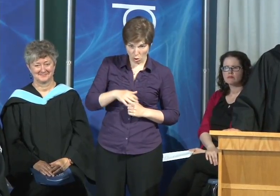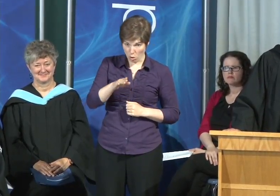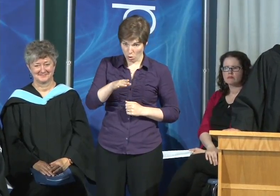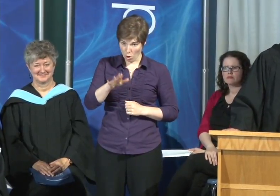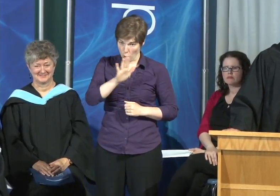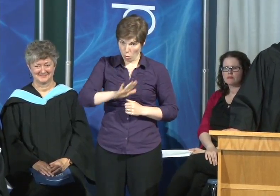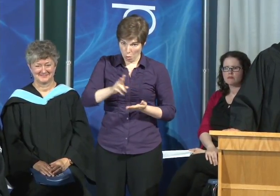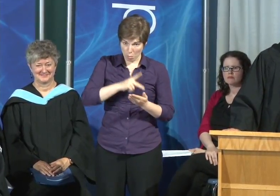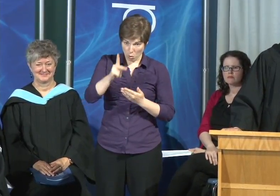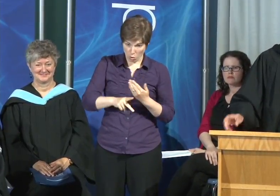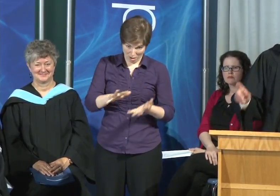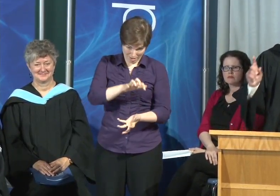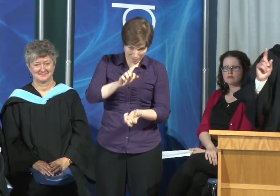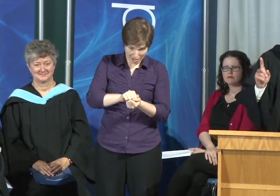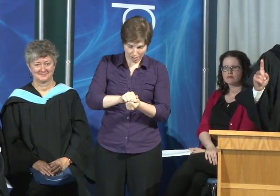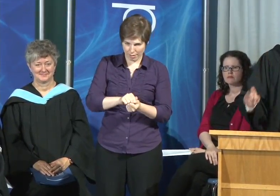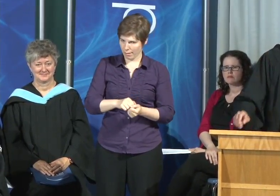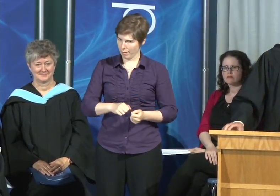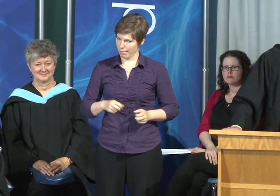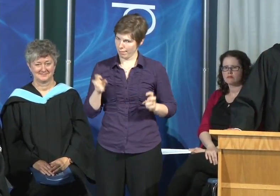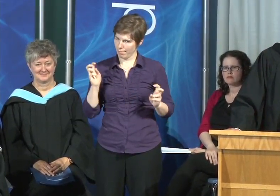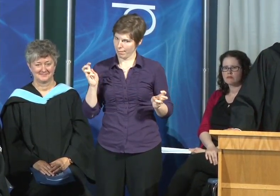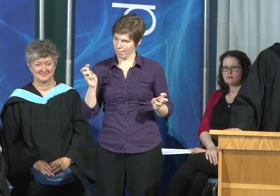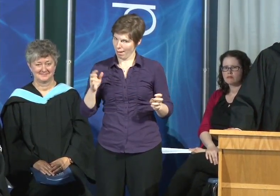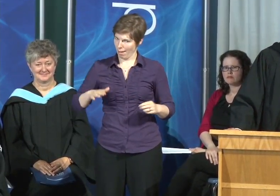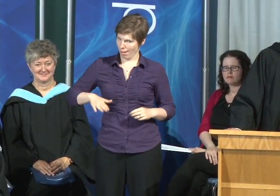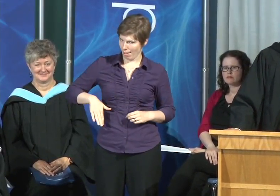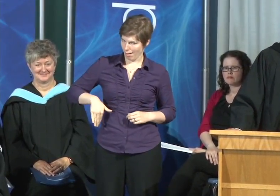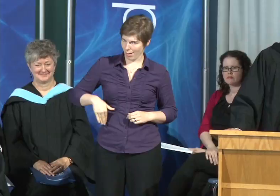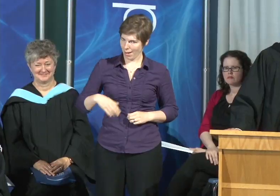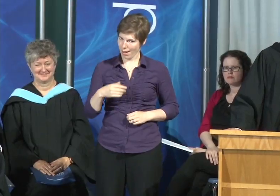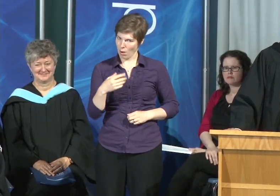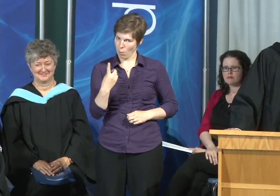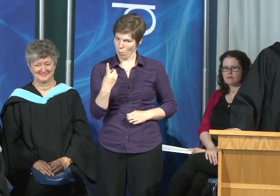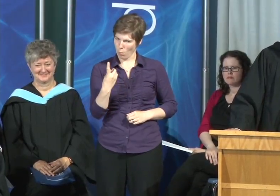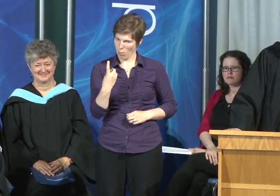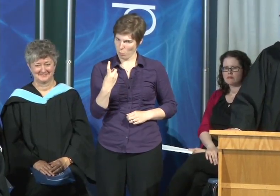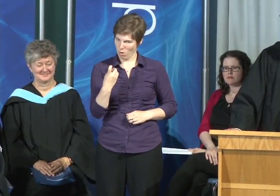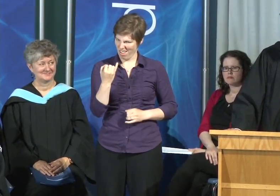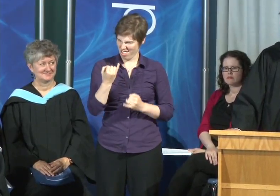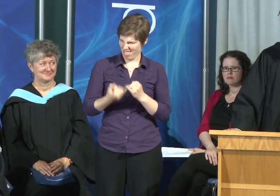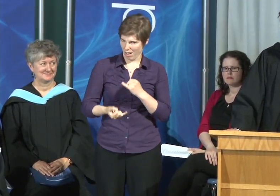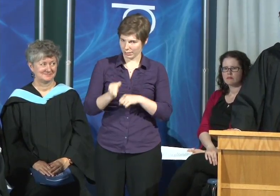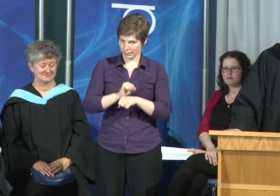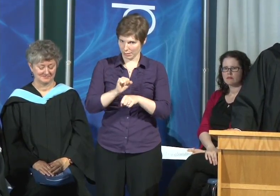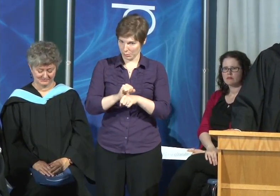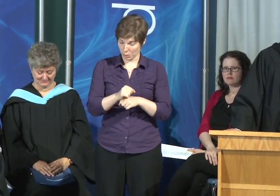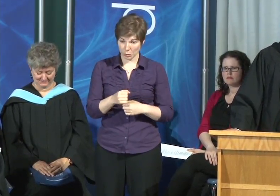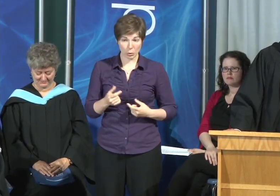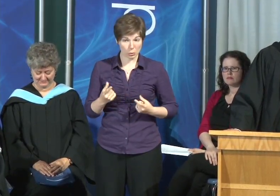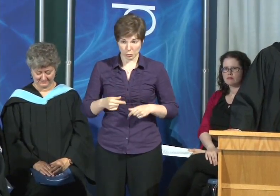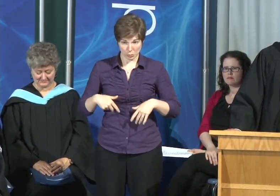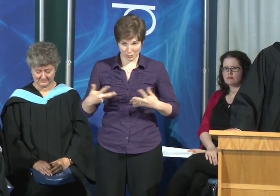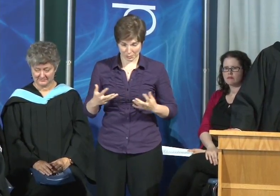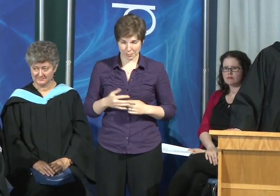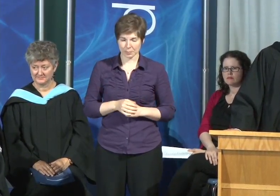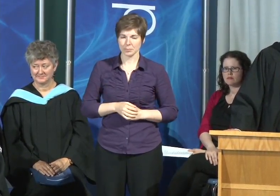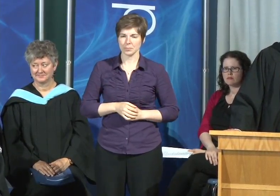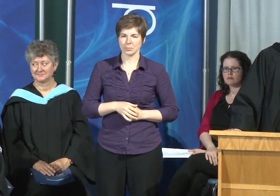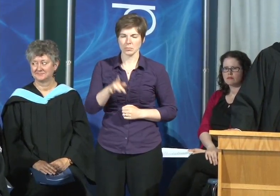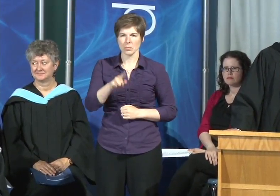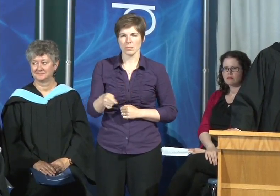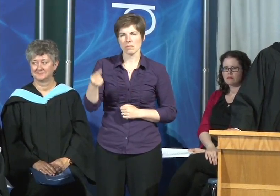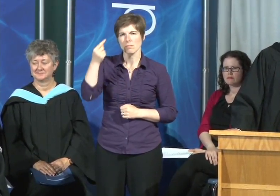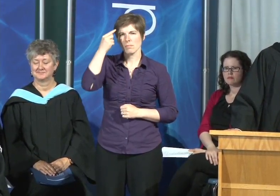your program because you have one more assignment to do. And that assignment is this. Take a